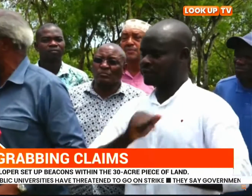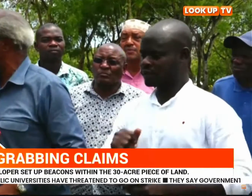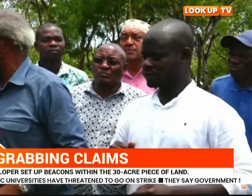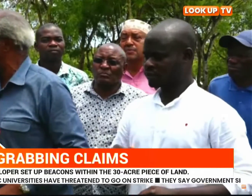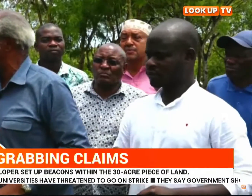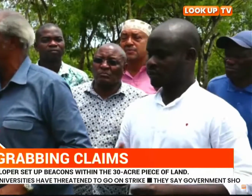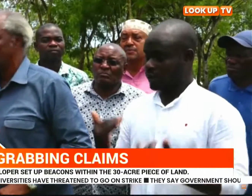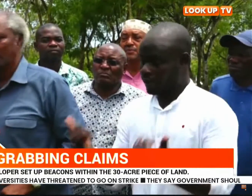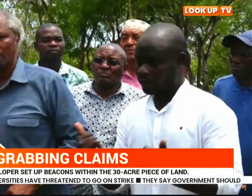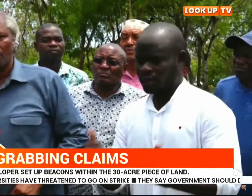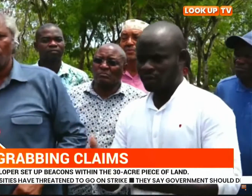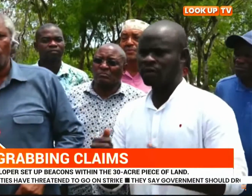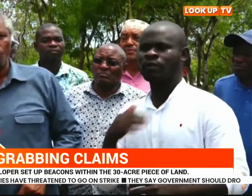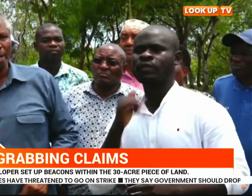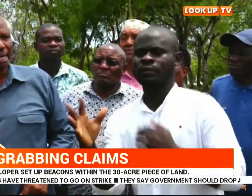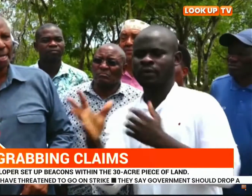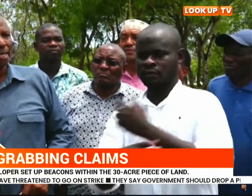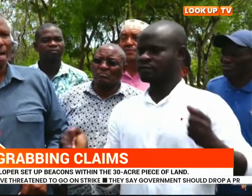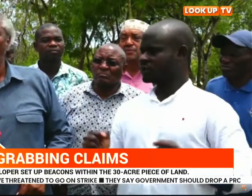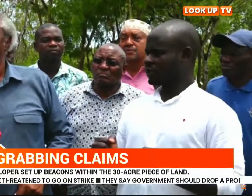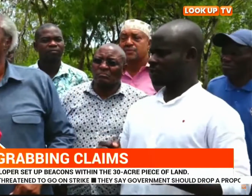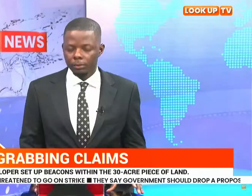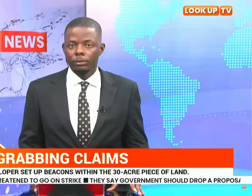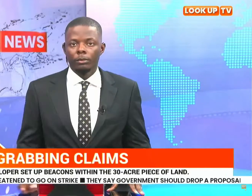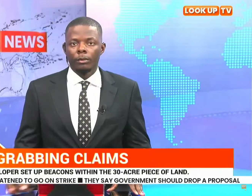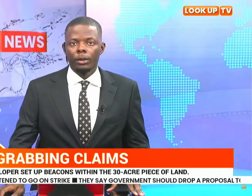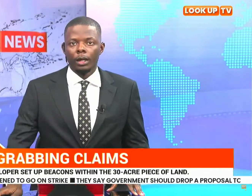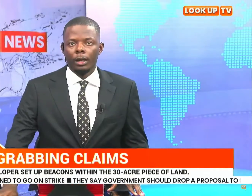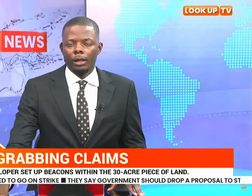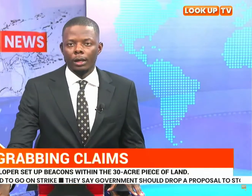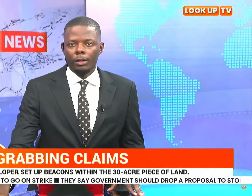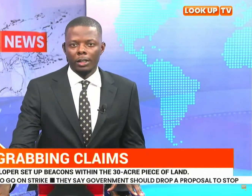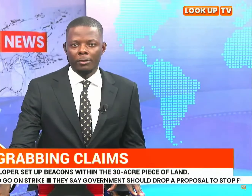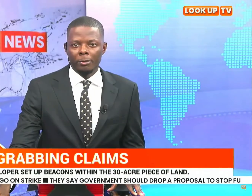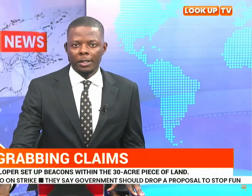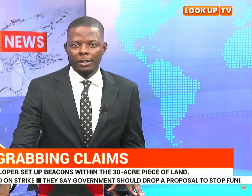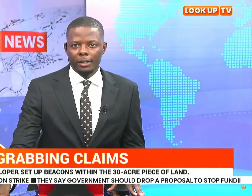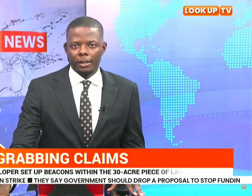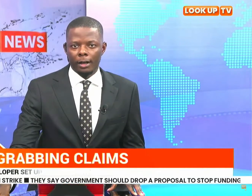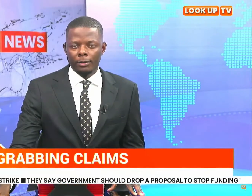threat. Now, leaders from Kisii County.